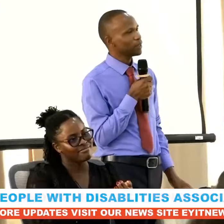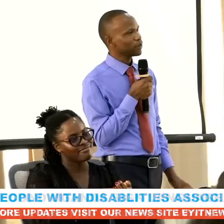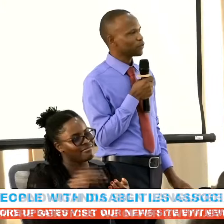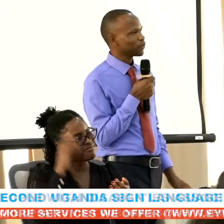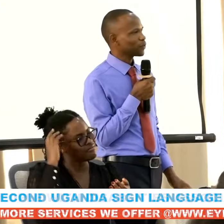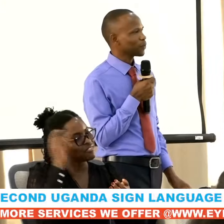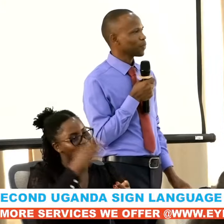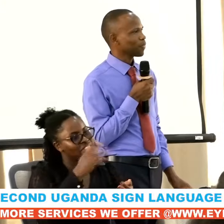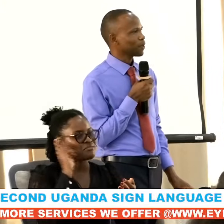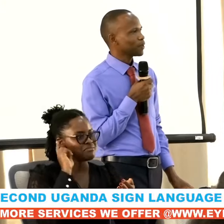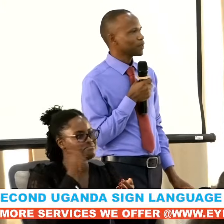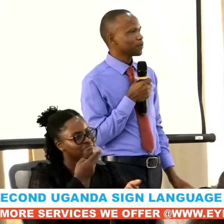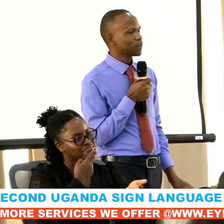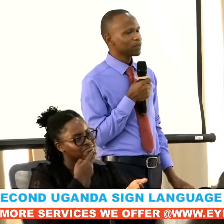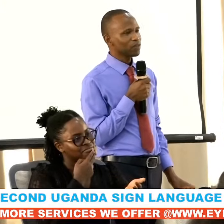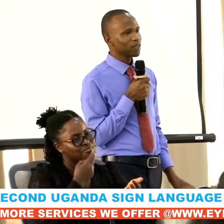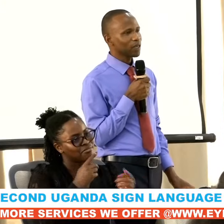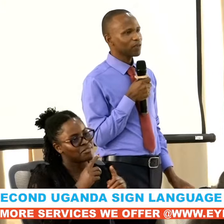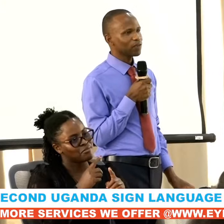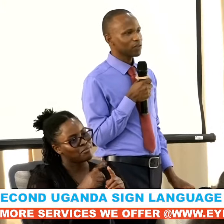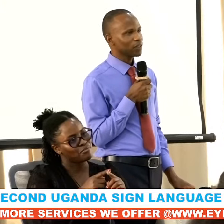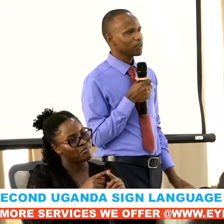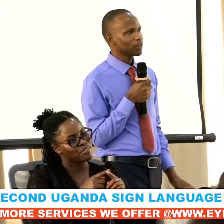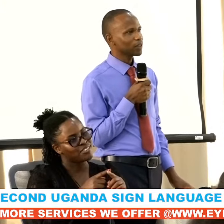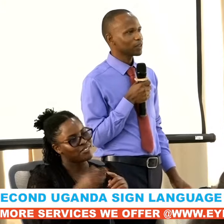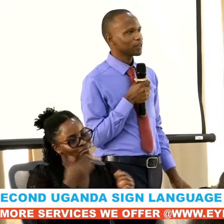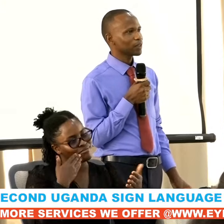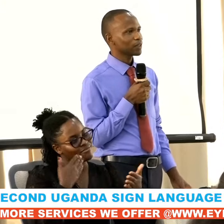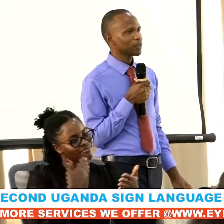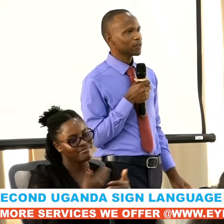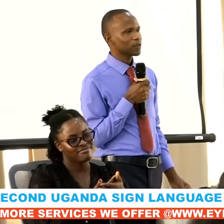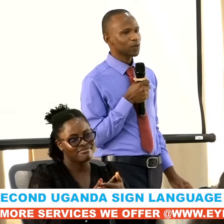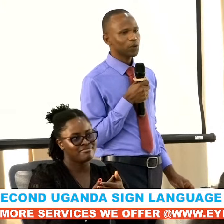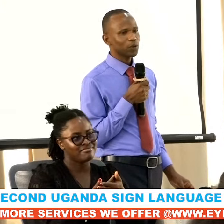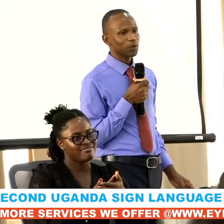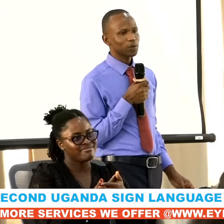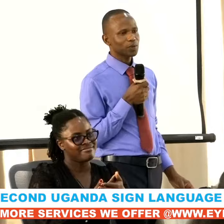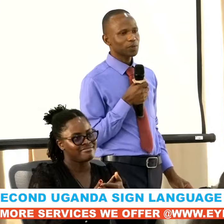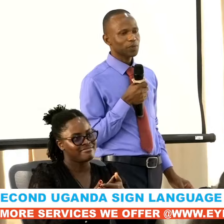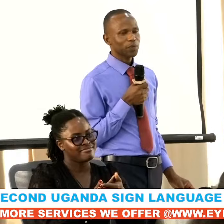is deaf, but very lively.